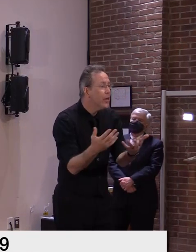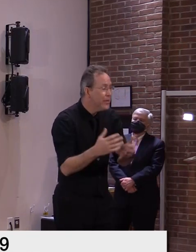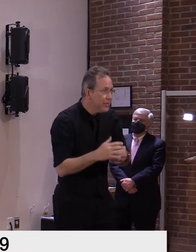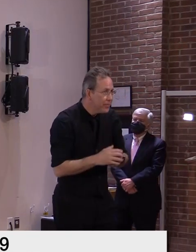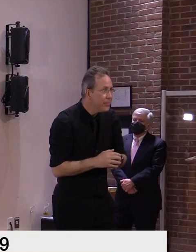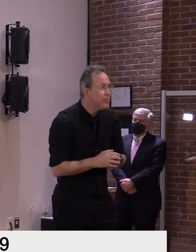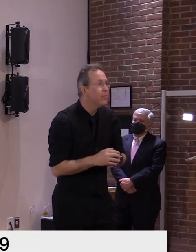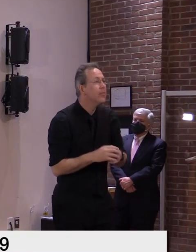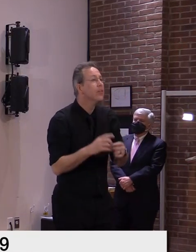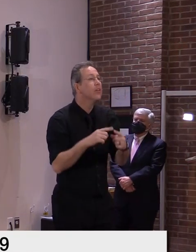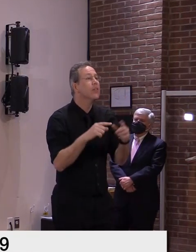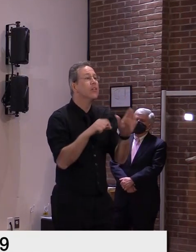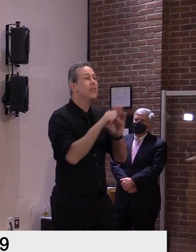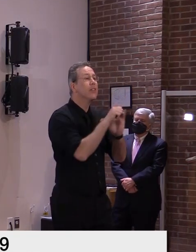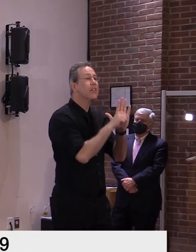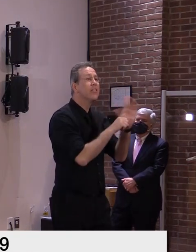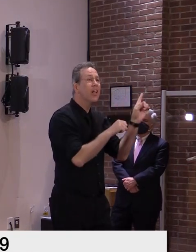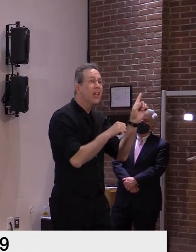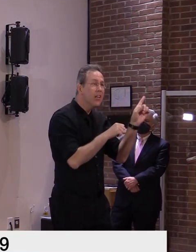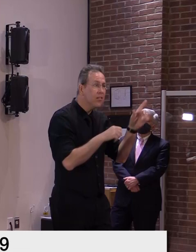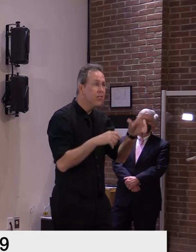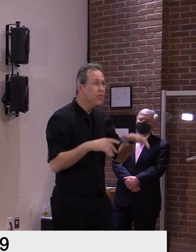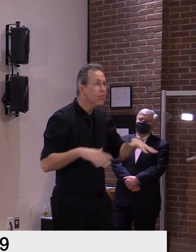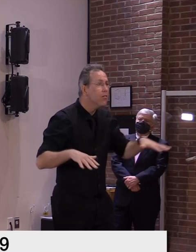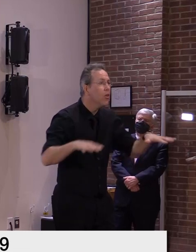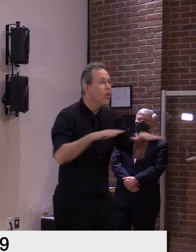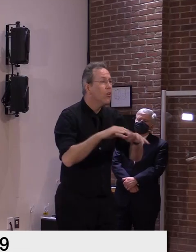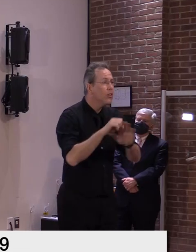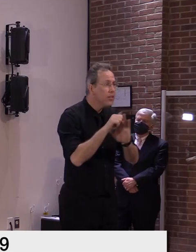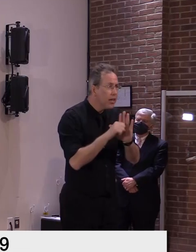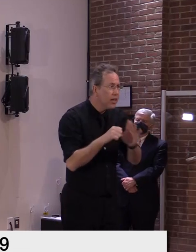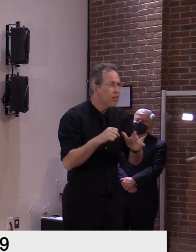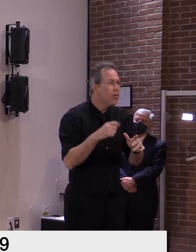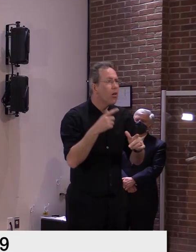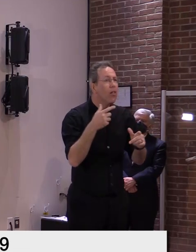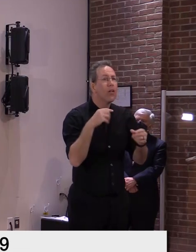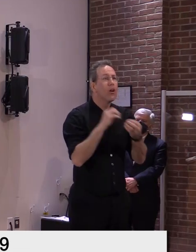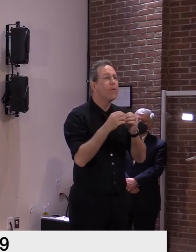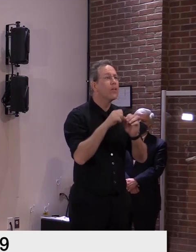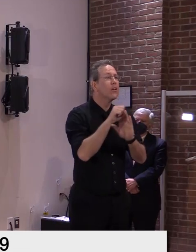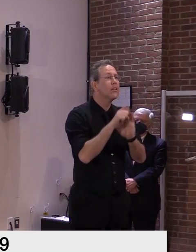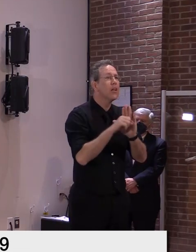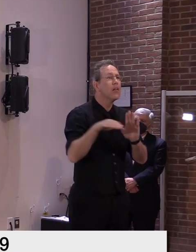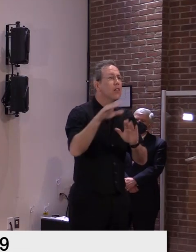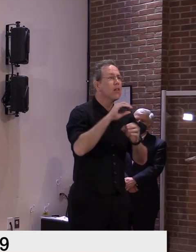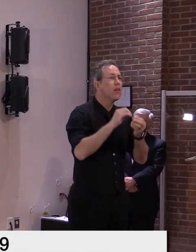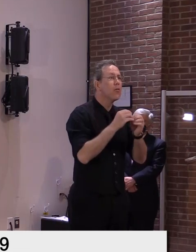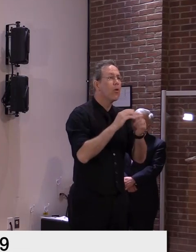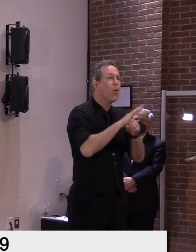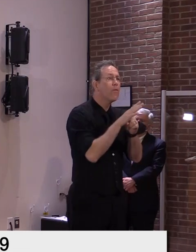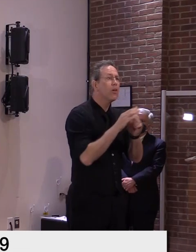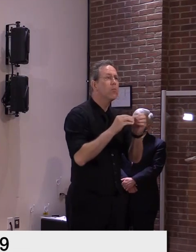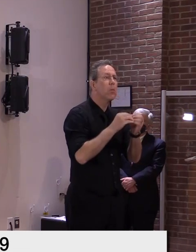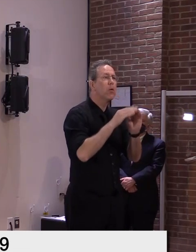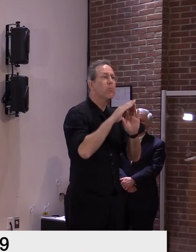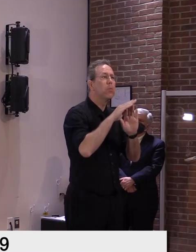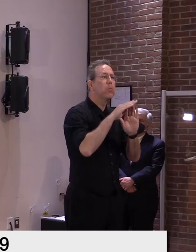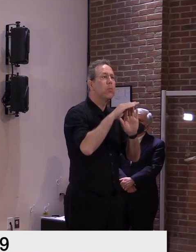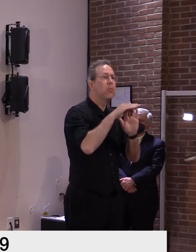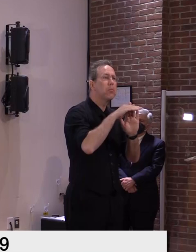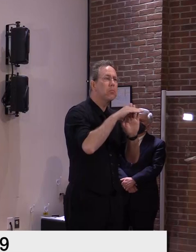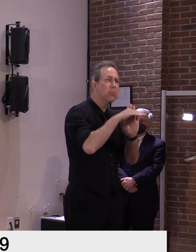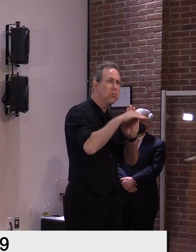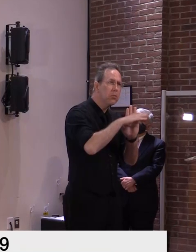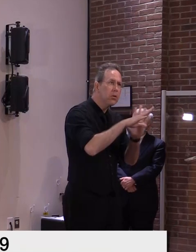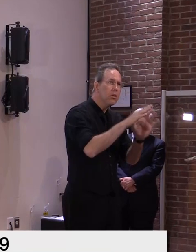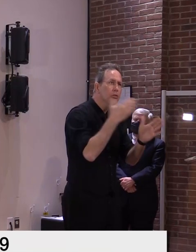You know, cases are subtly starting to diminish over time. And we, for the first time that I've been looking at the data,